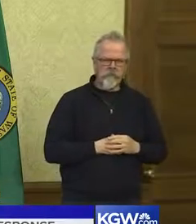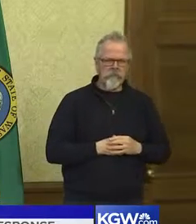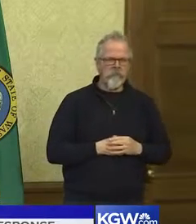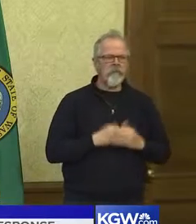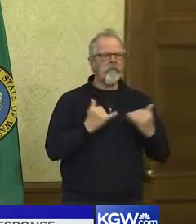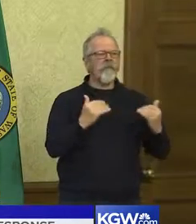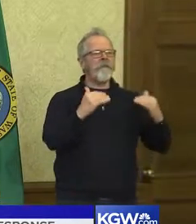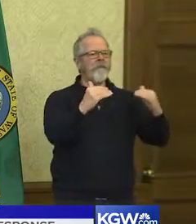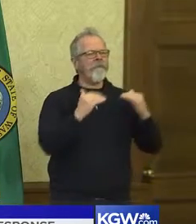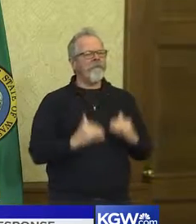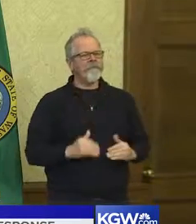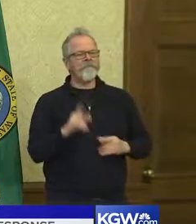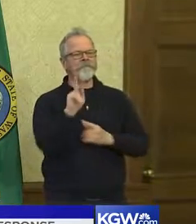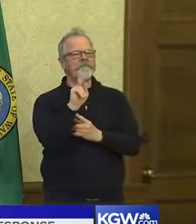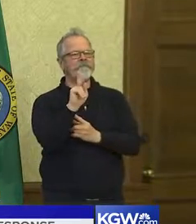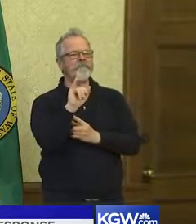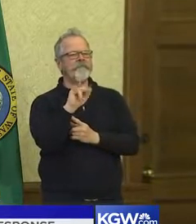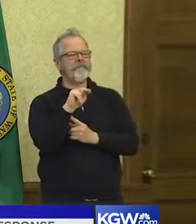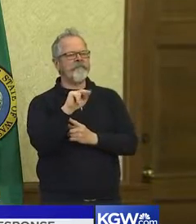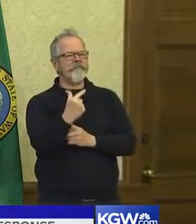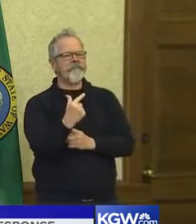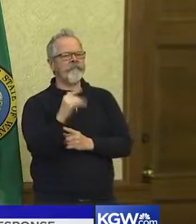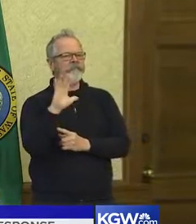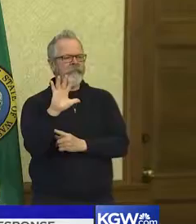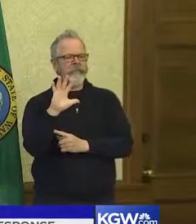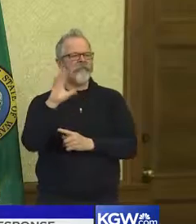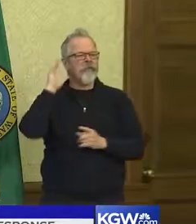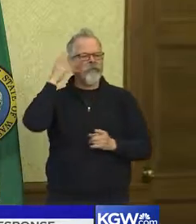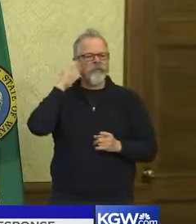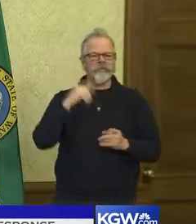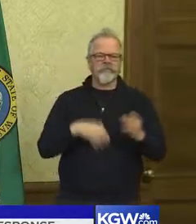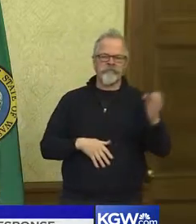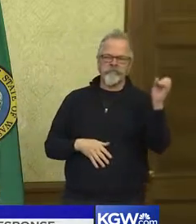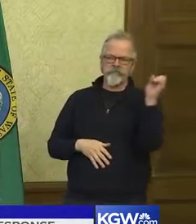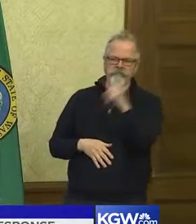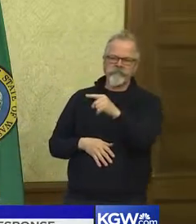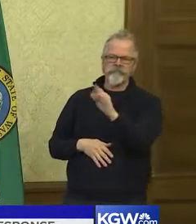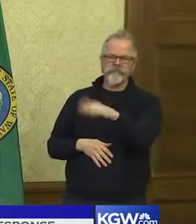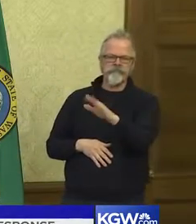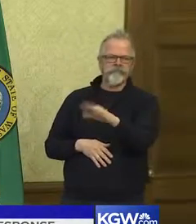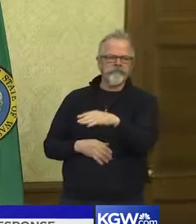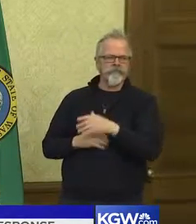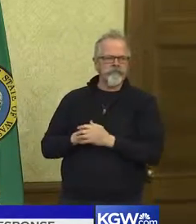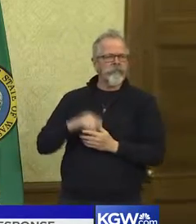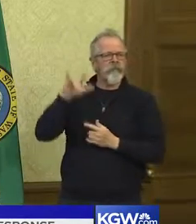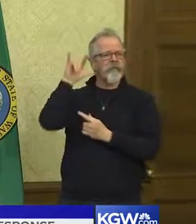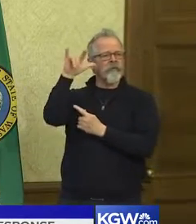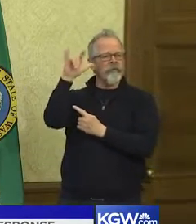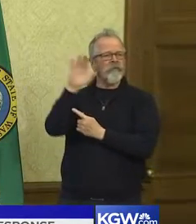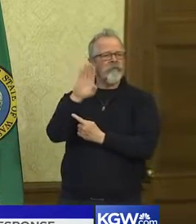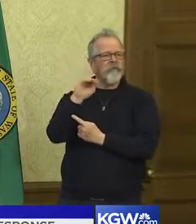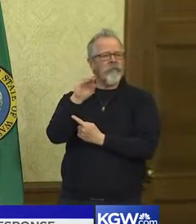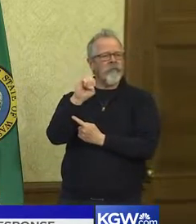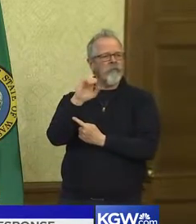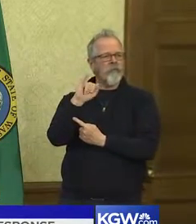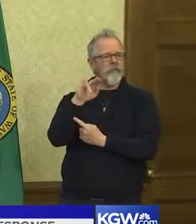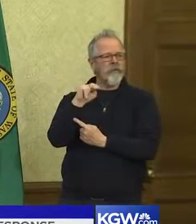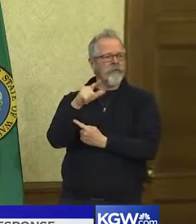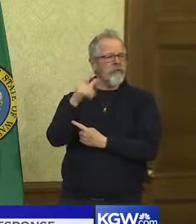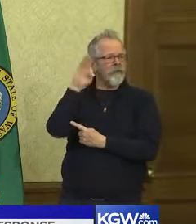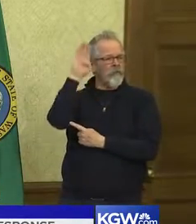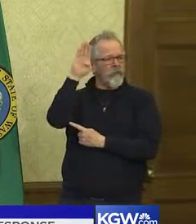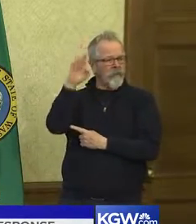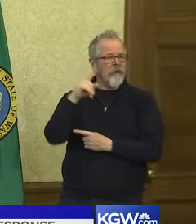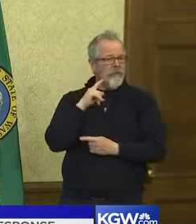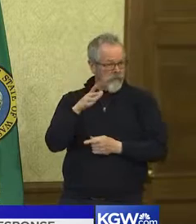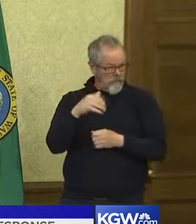restart commercial airplane production and whether you gave them the green light to do so. And secondarily, I just want to know if you have any plans to